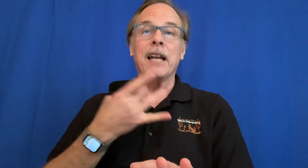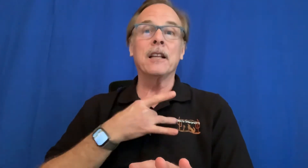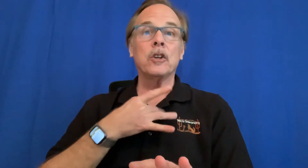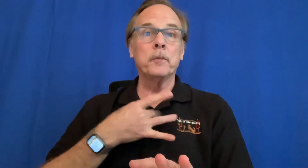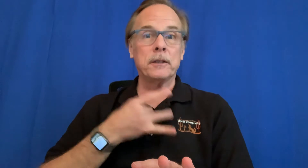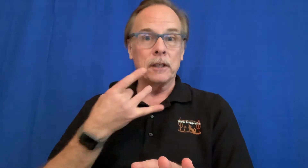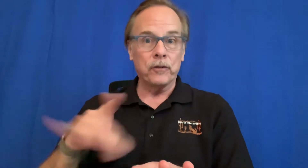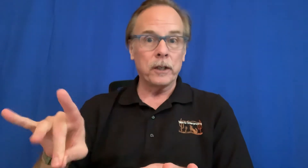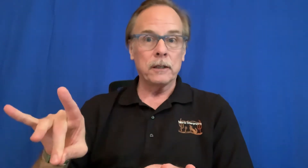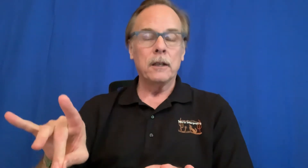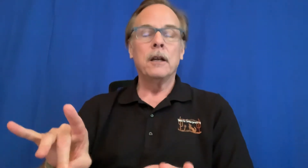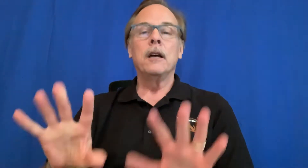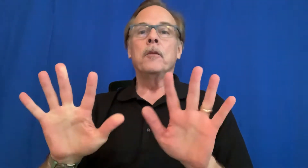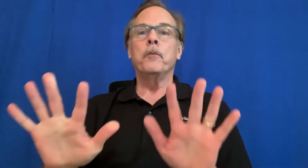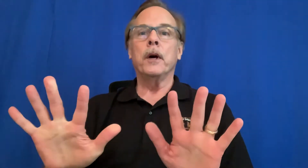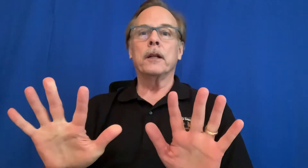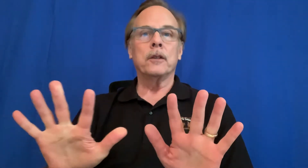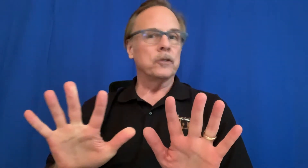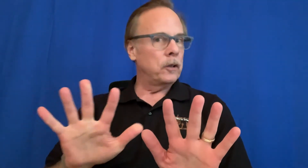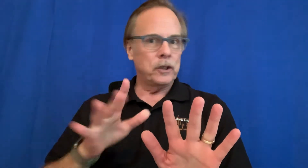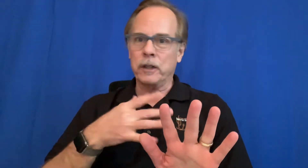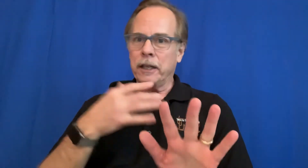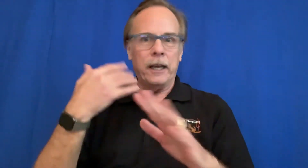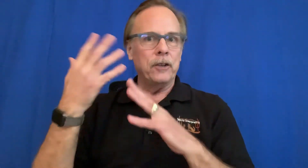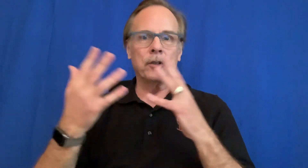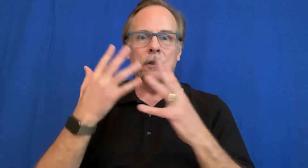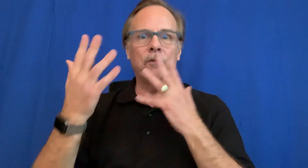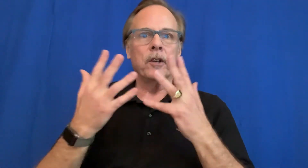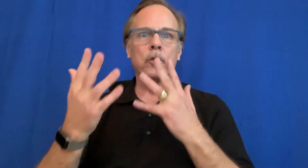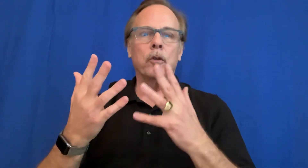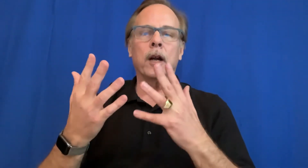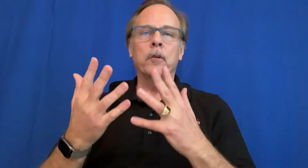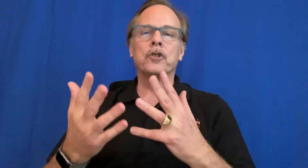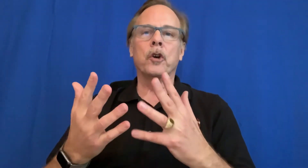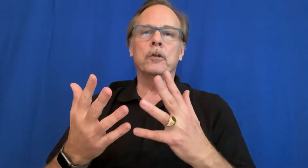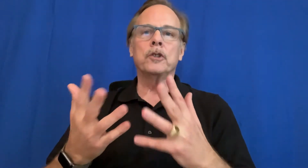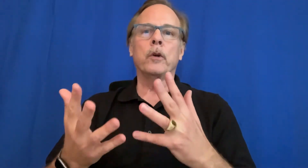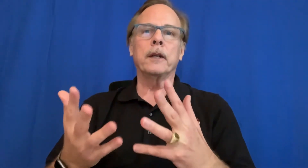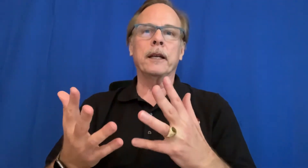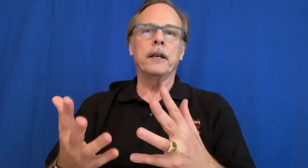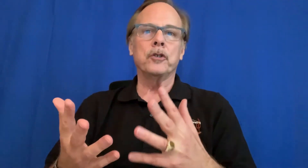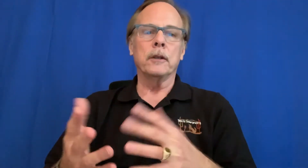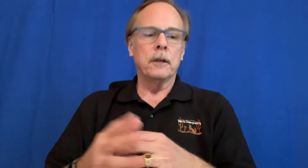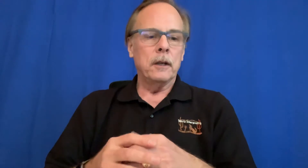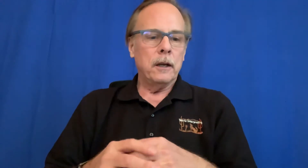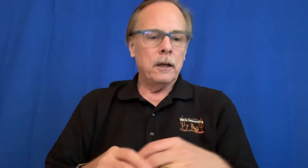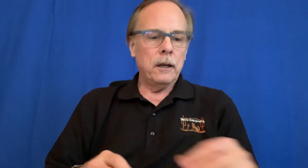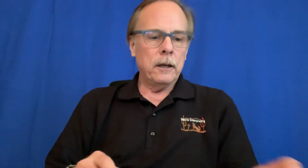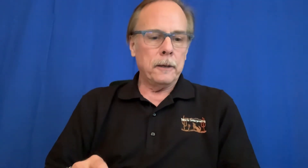little bit different, but there's also the negation, the facial grammar showing negation.